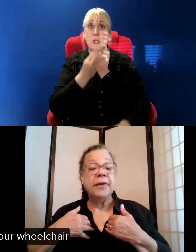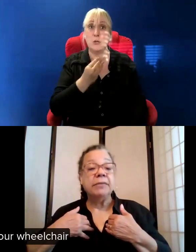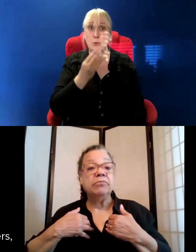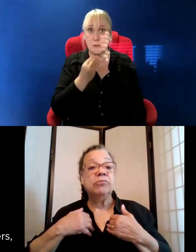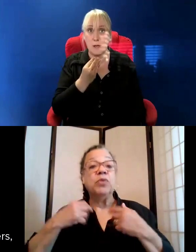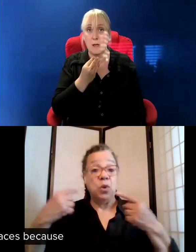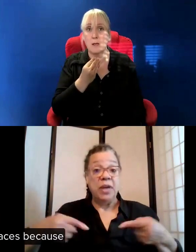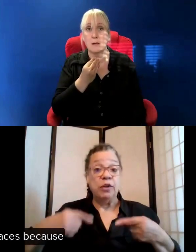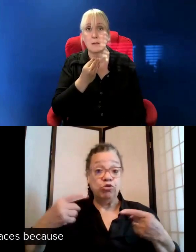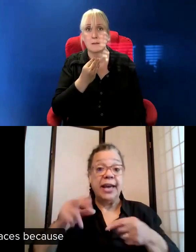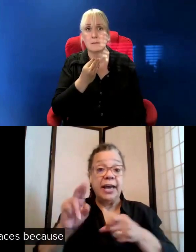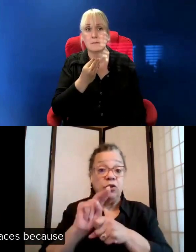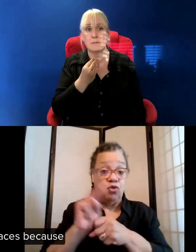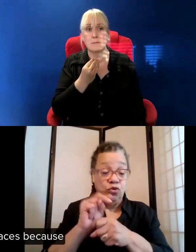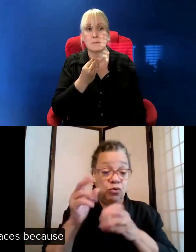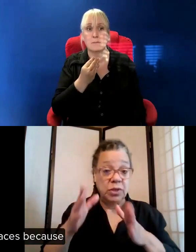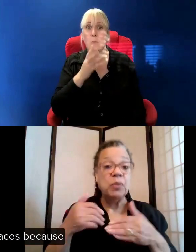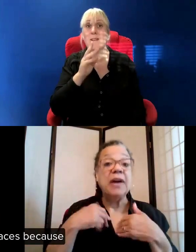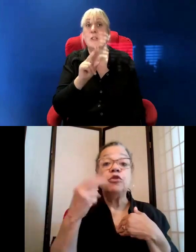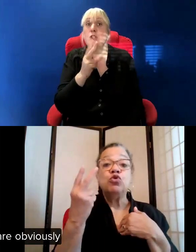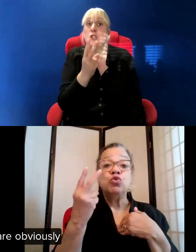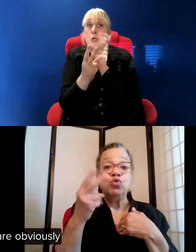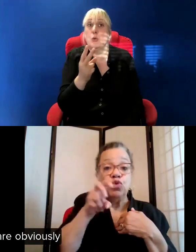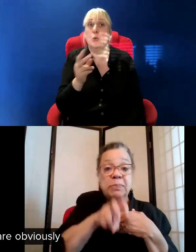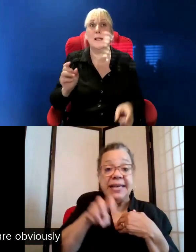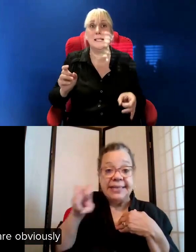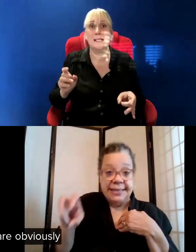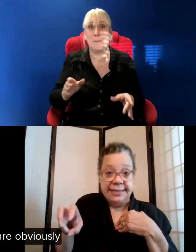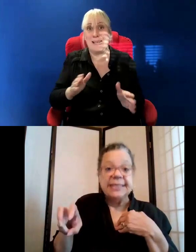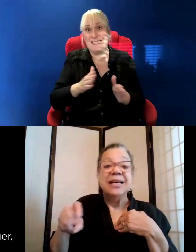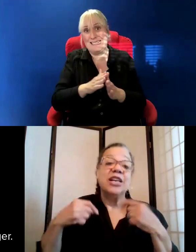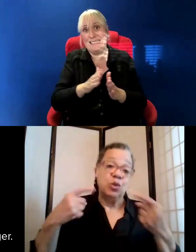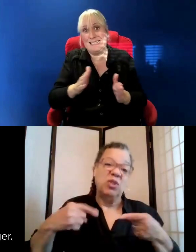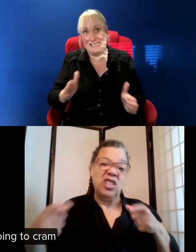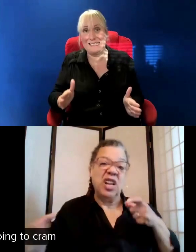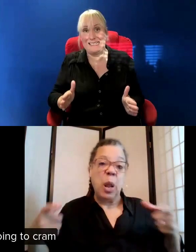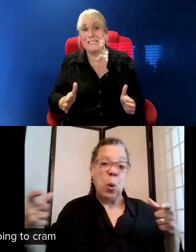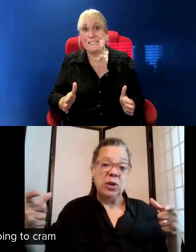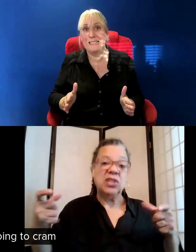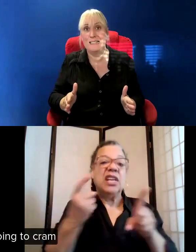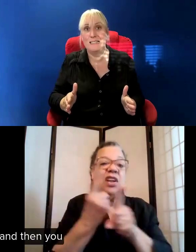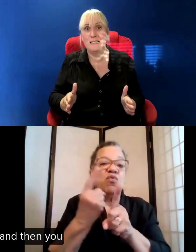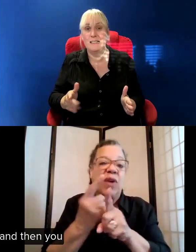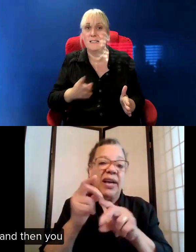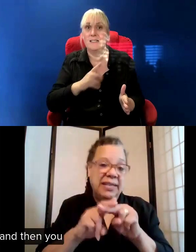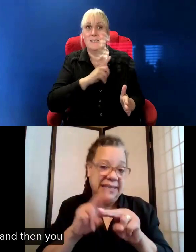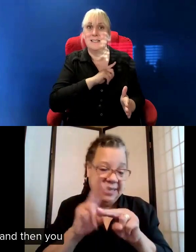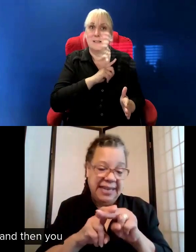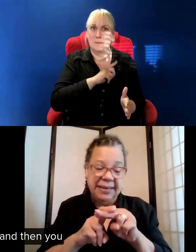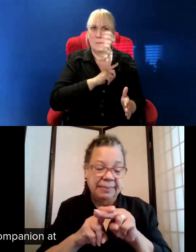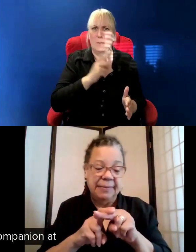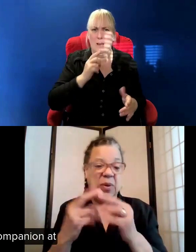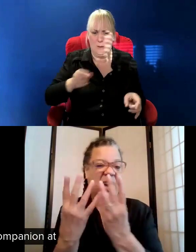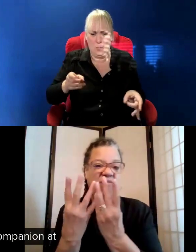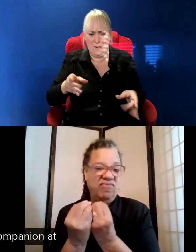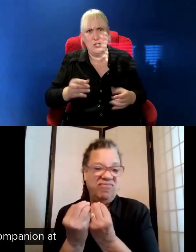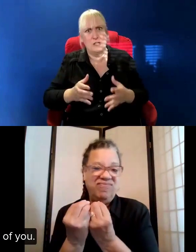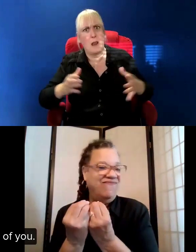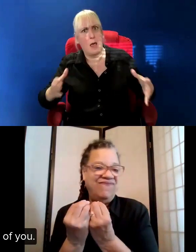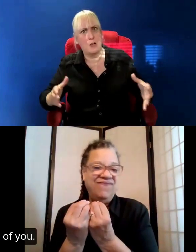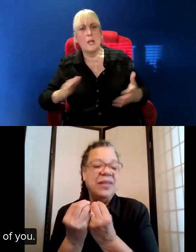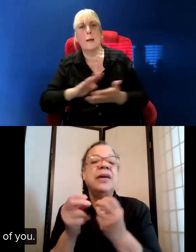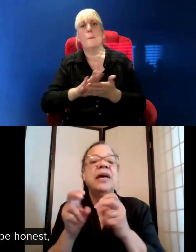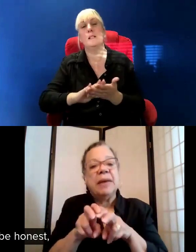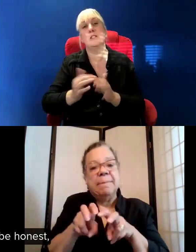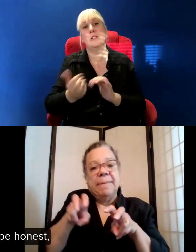our wheelchair users, we do 2 spaces because wheelchairs are obviously larger. We're not going to cram everybody in, and then you have your companion at the